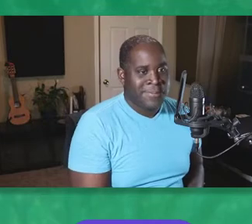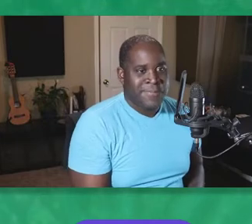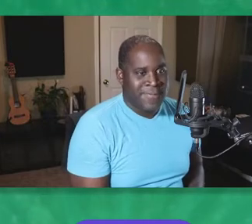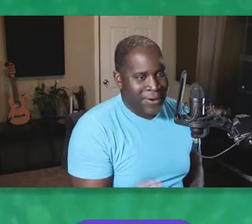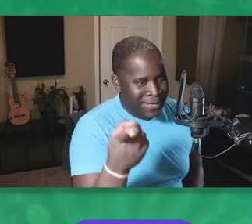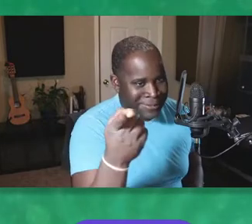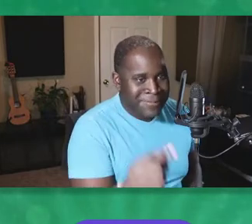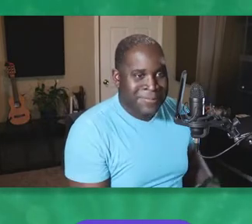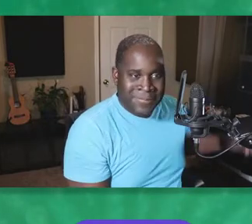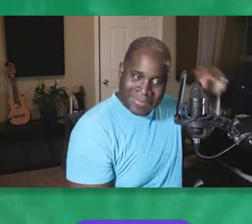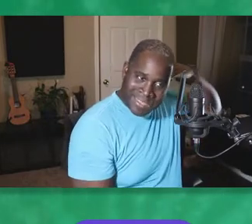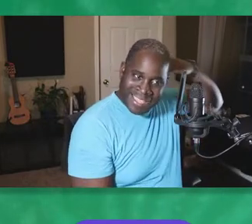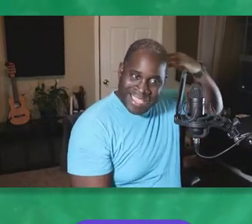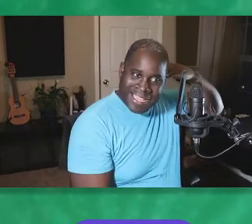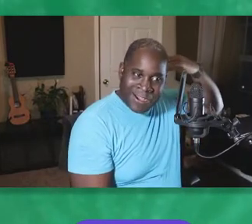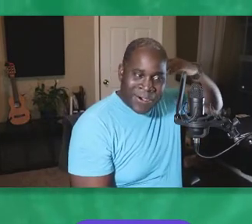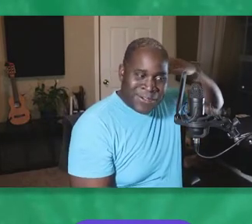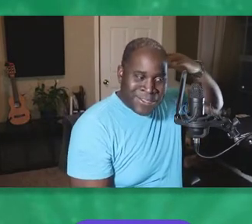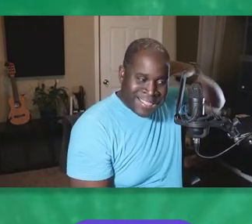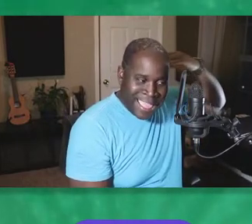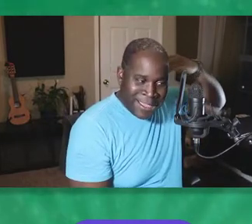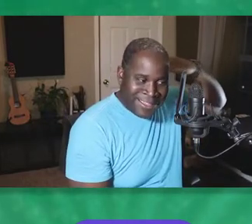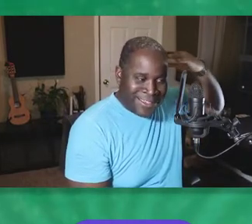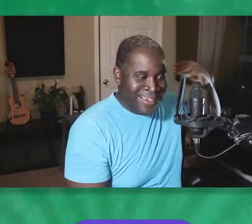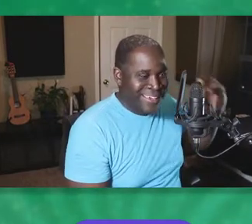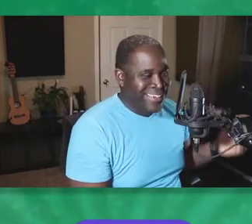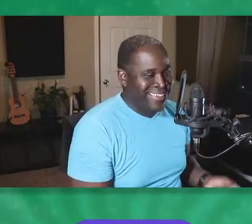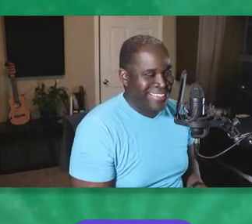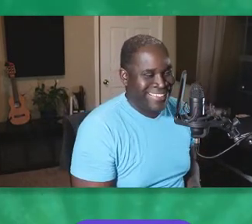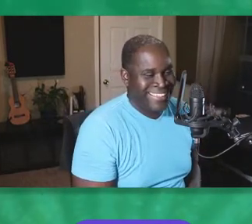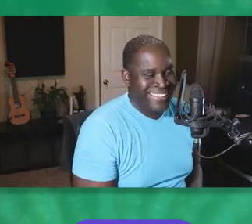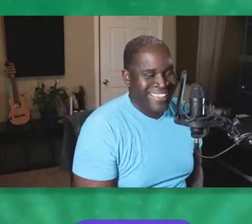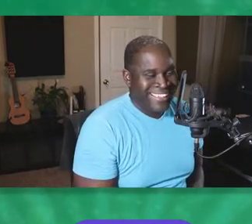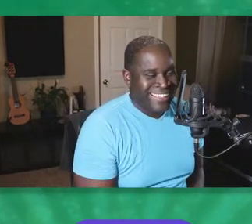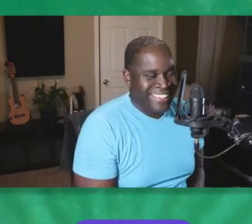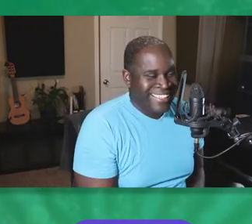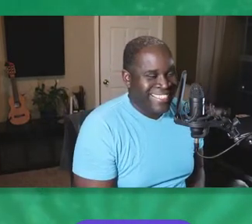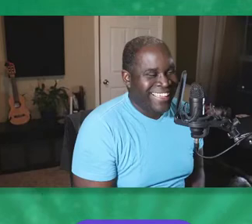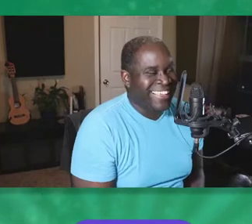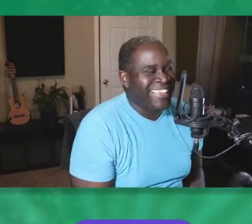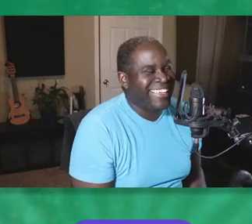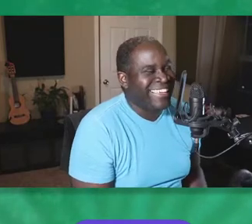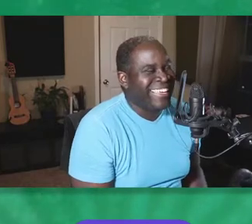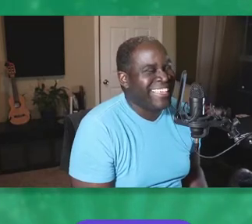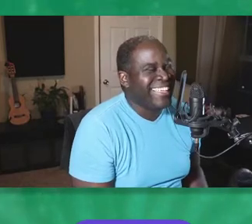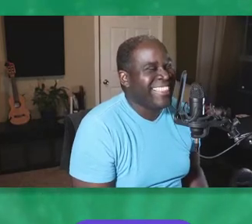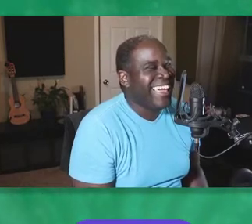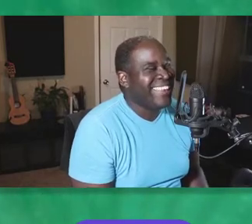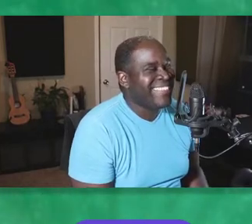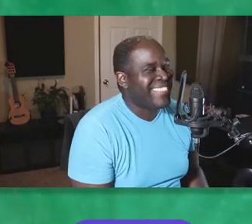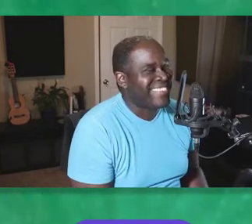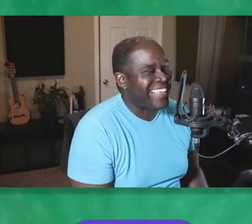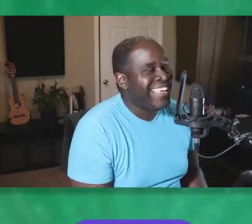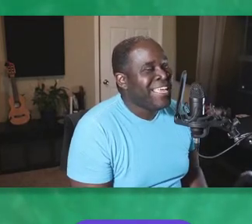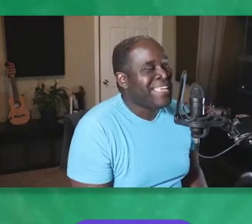Baron. Oh, look at that. That is the he's